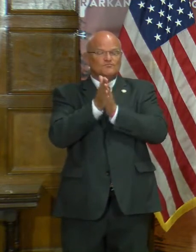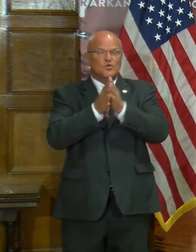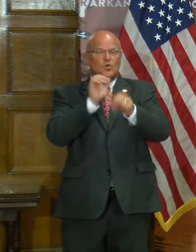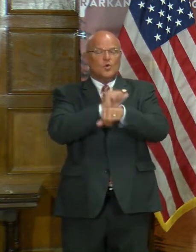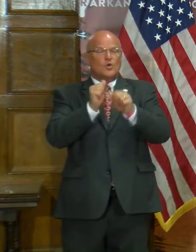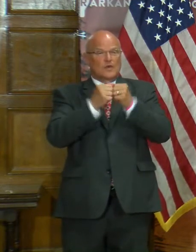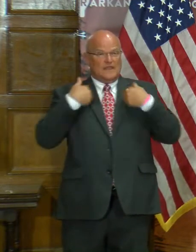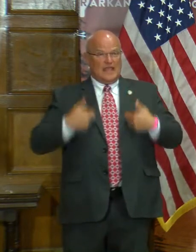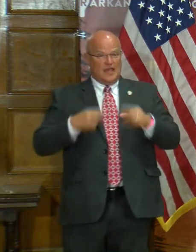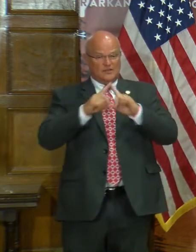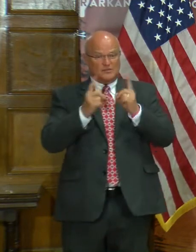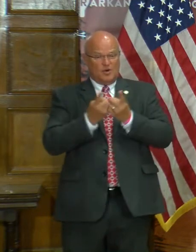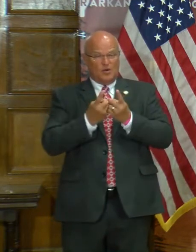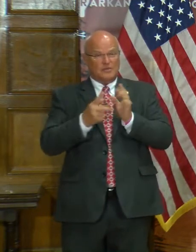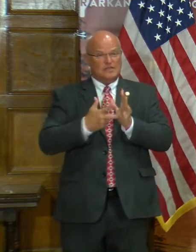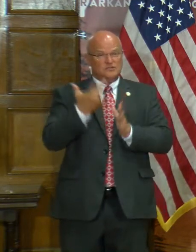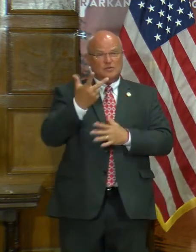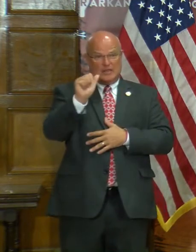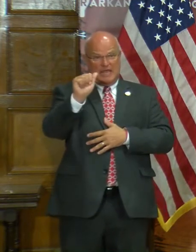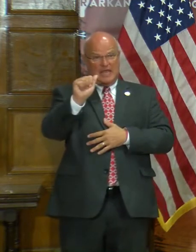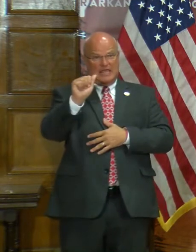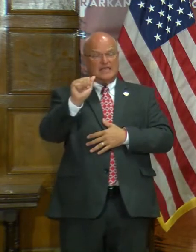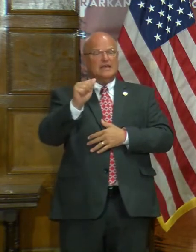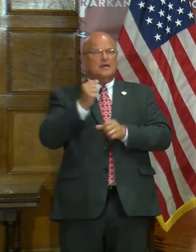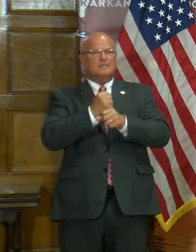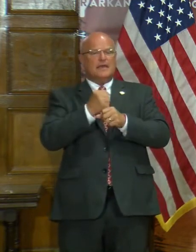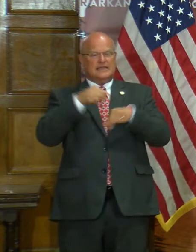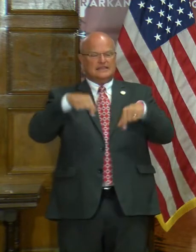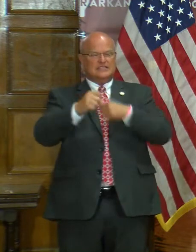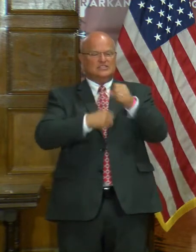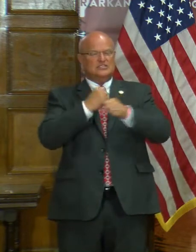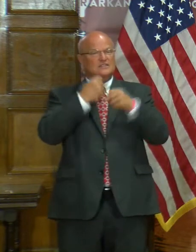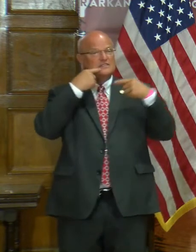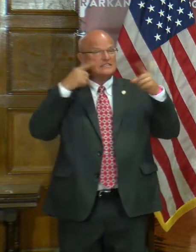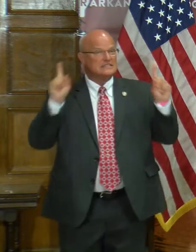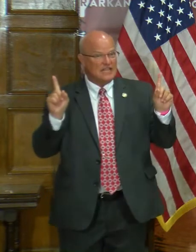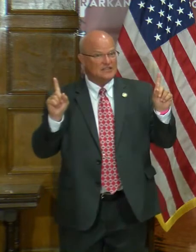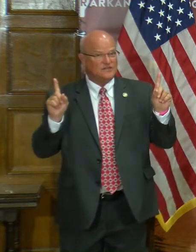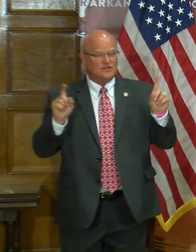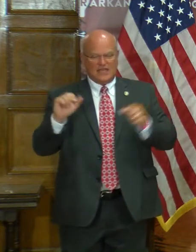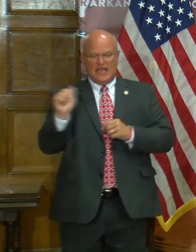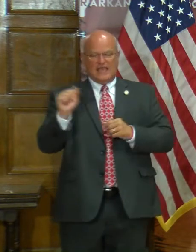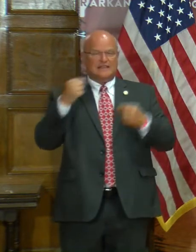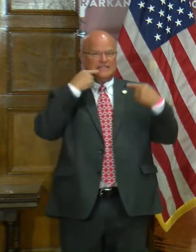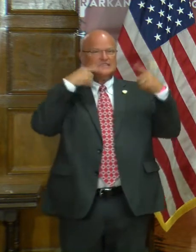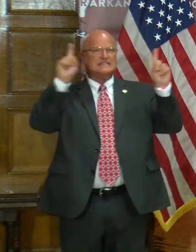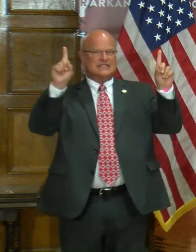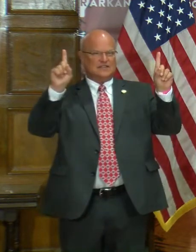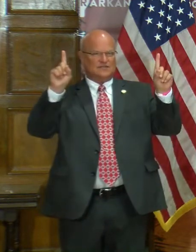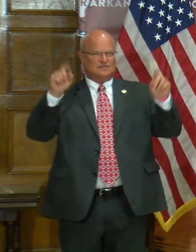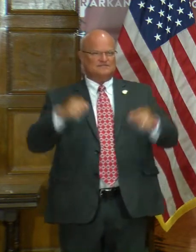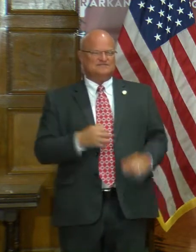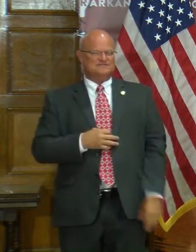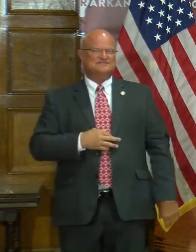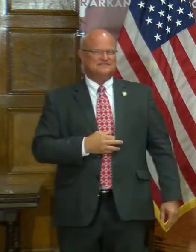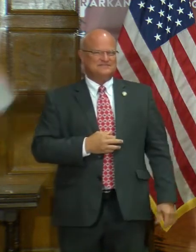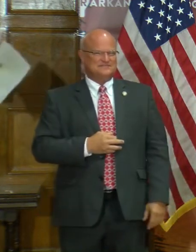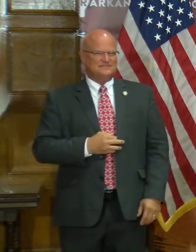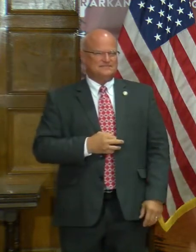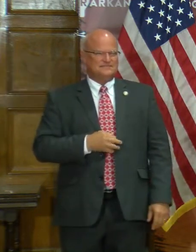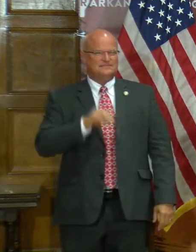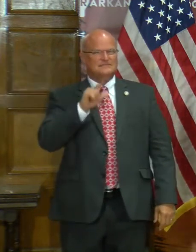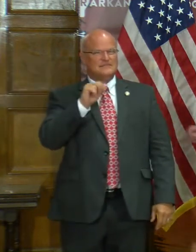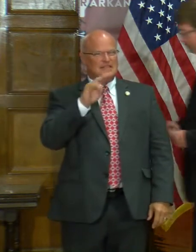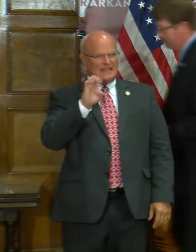department and AAA to make this a successful school year and successful athletics and activity seasons.